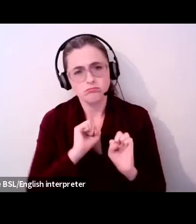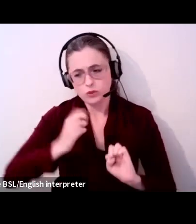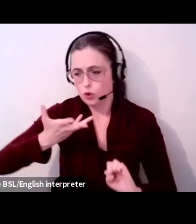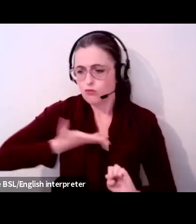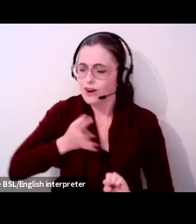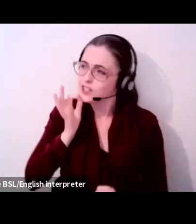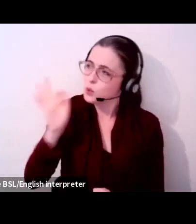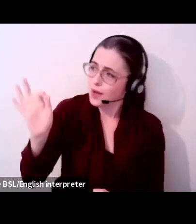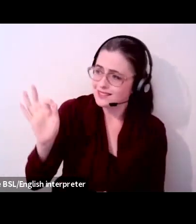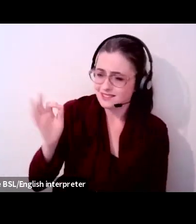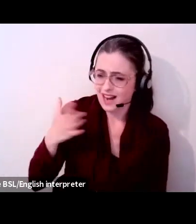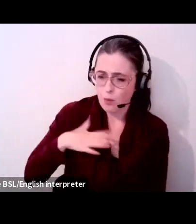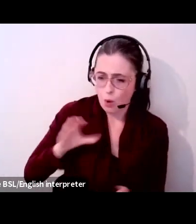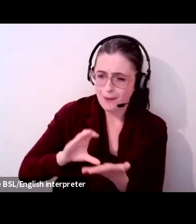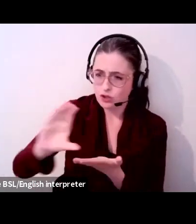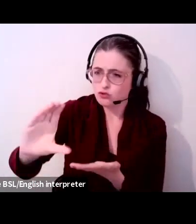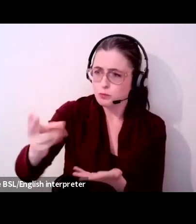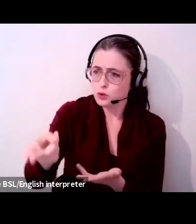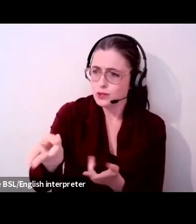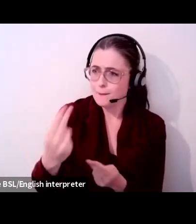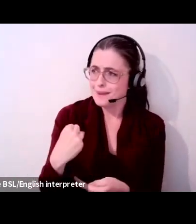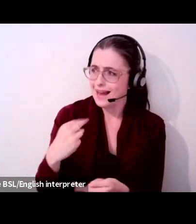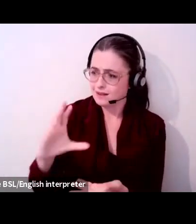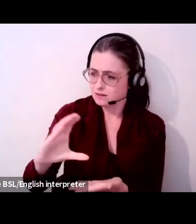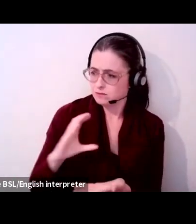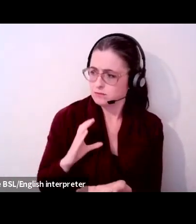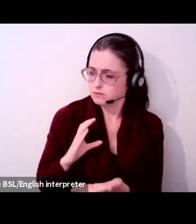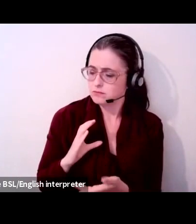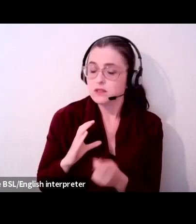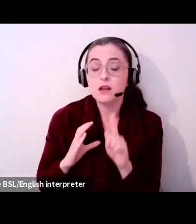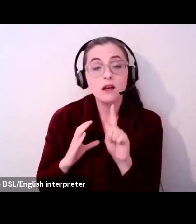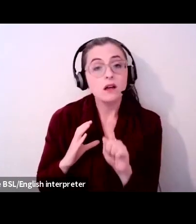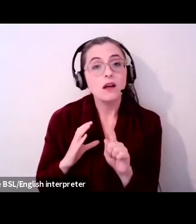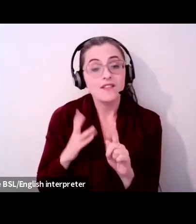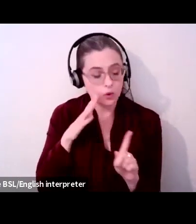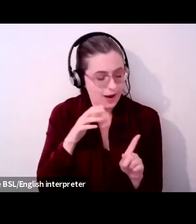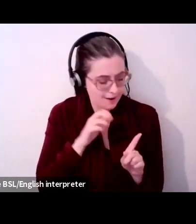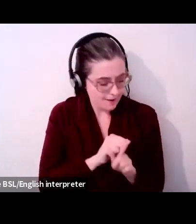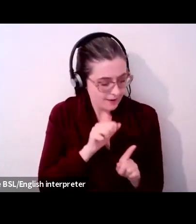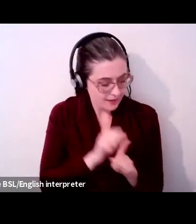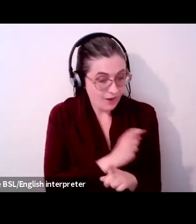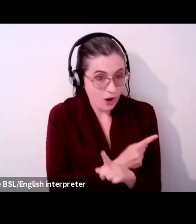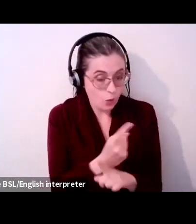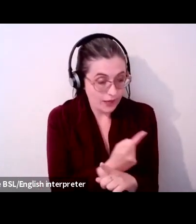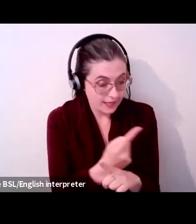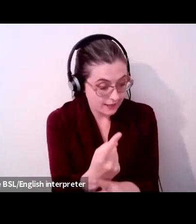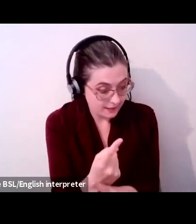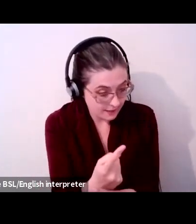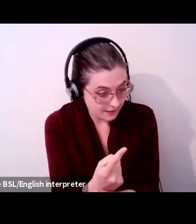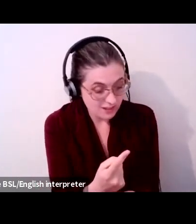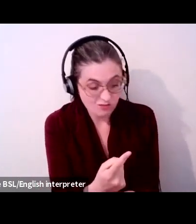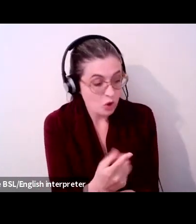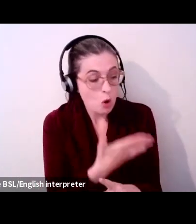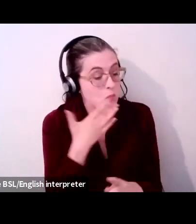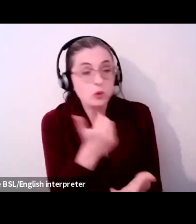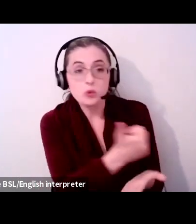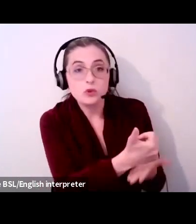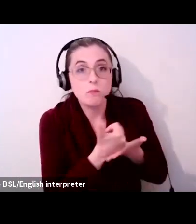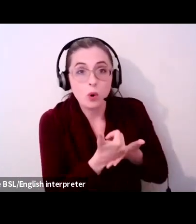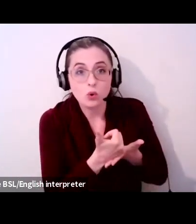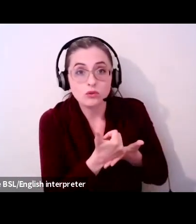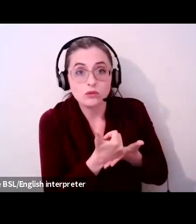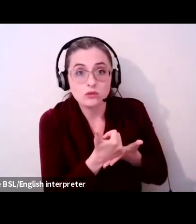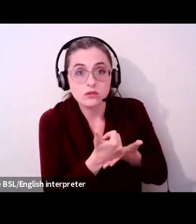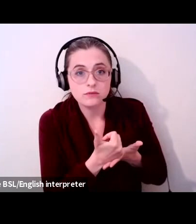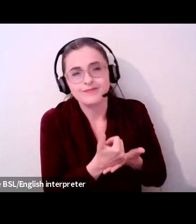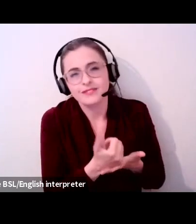right to ask for your contribution back. If you can identify weeks where you haven't used that support, and if it was for a